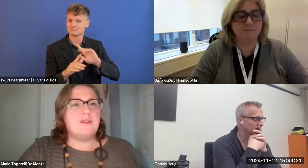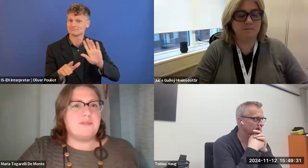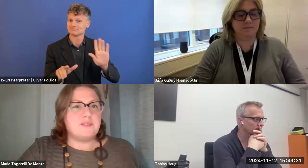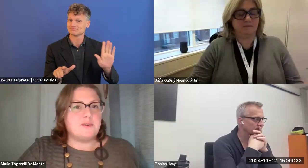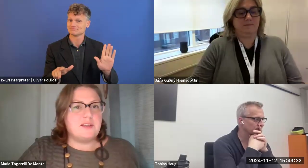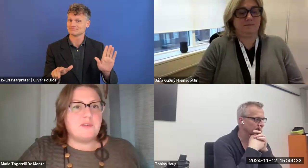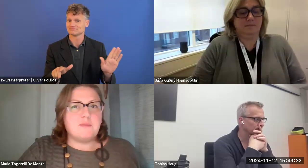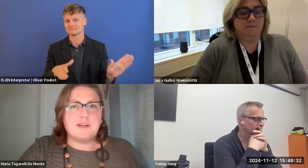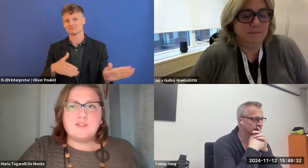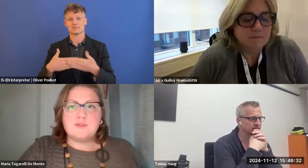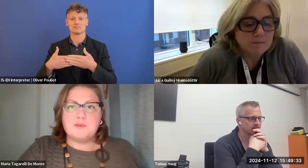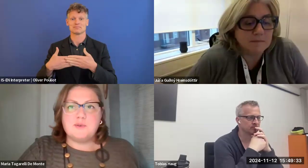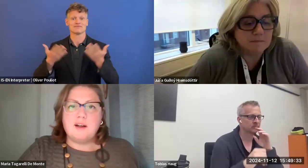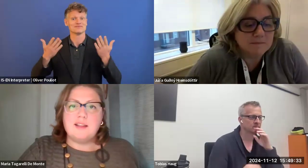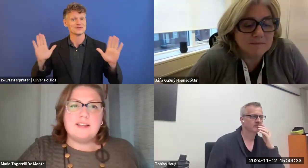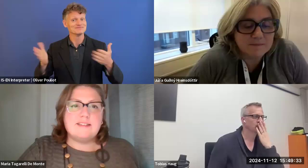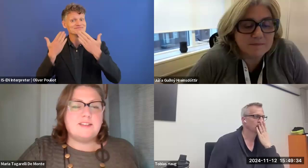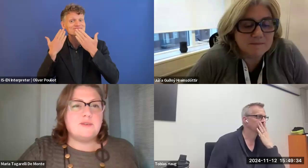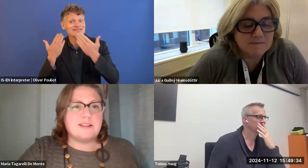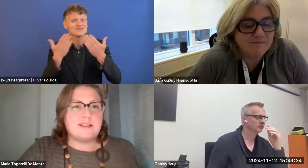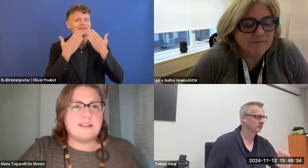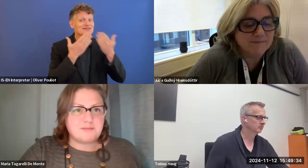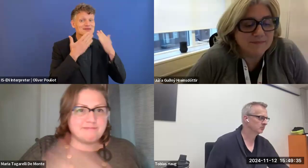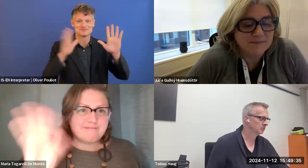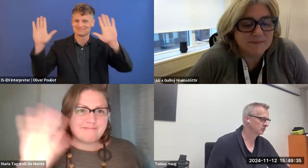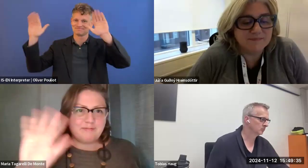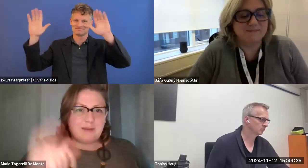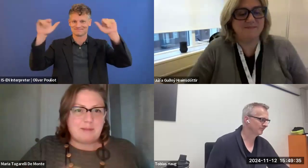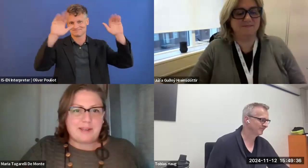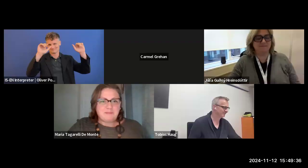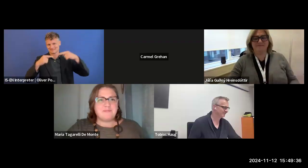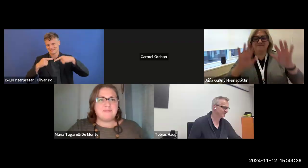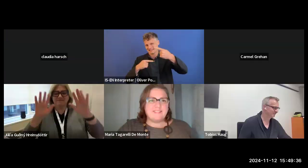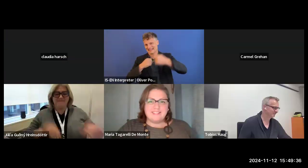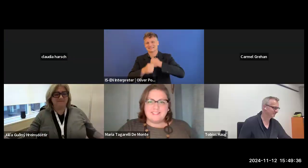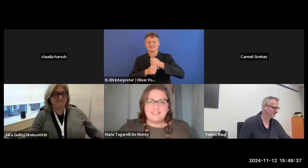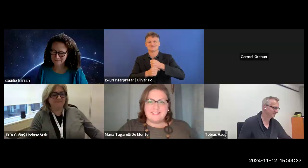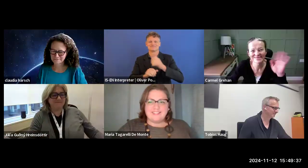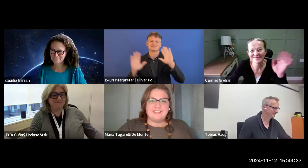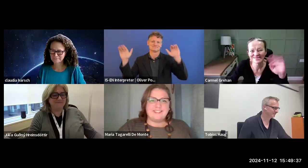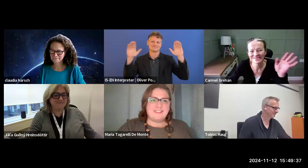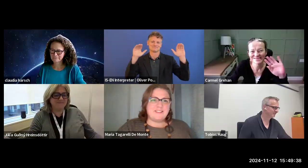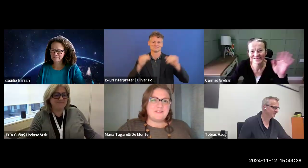There we go. Okay, so thank you very much to you all and see you next year. Bye-bye.